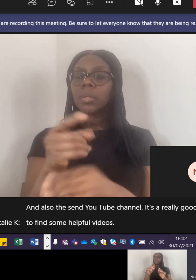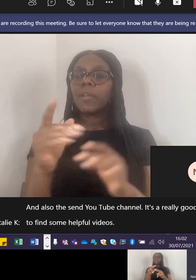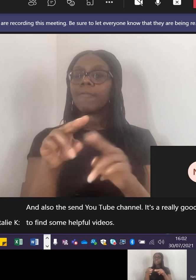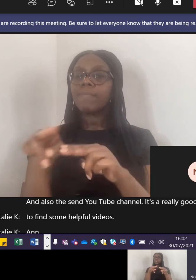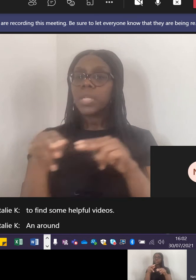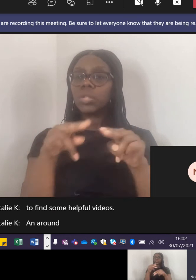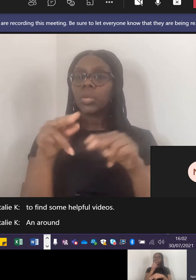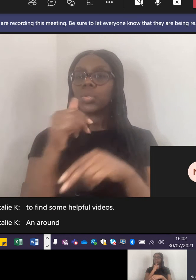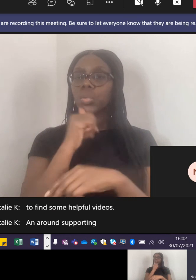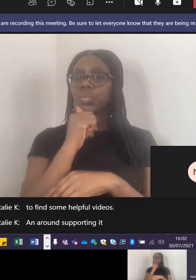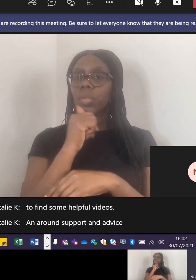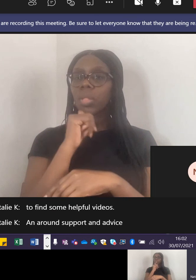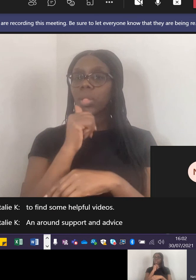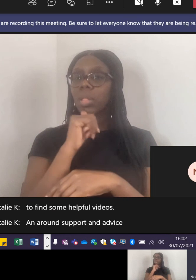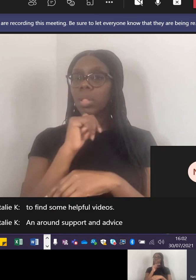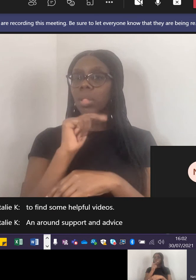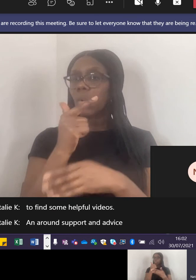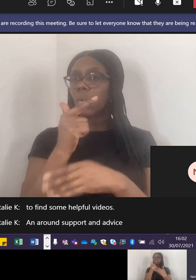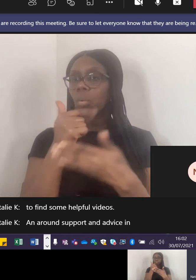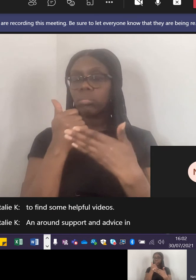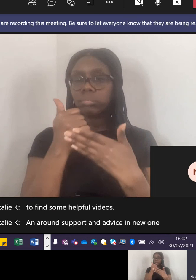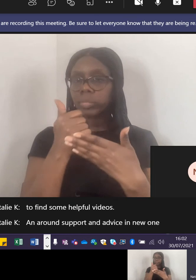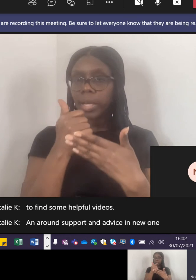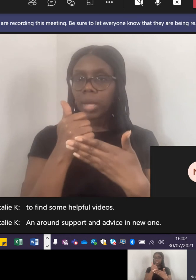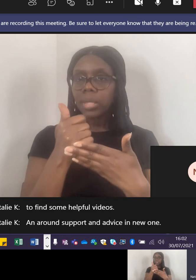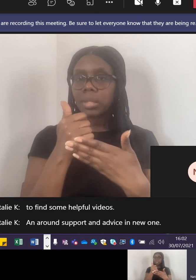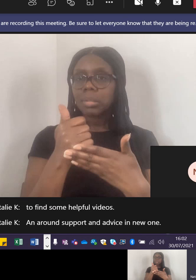around support and advice in Newham.